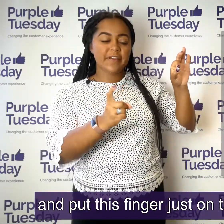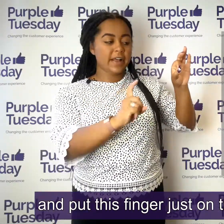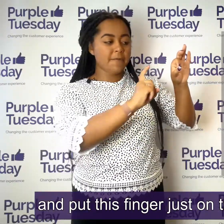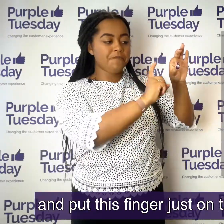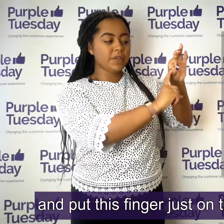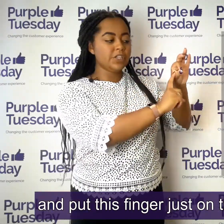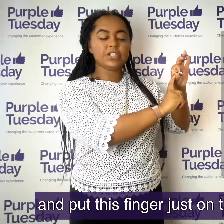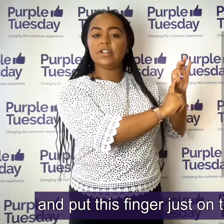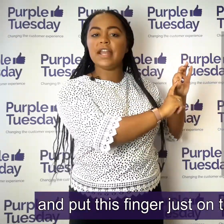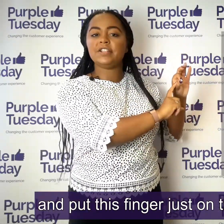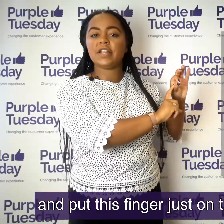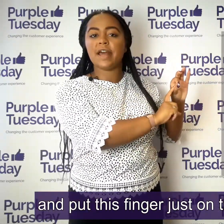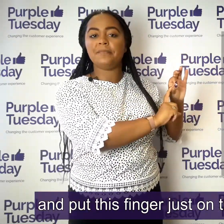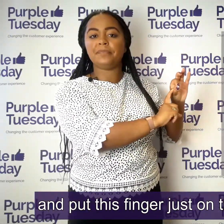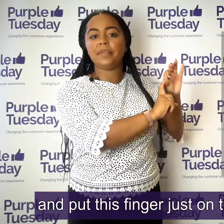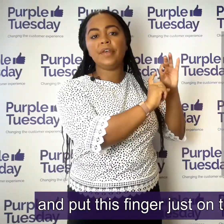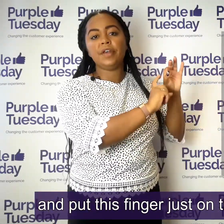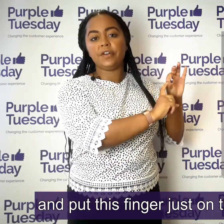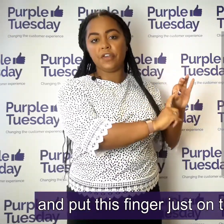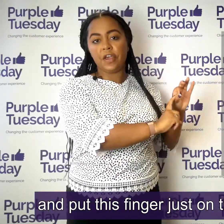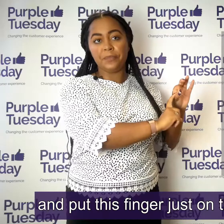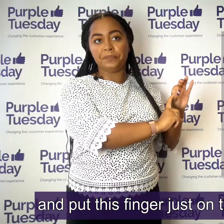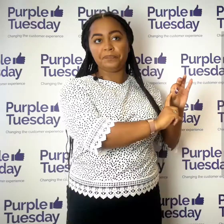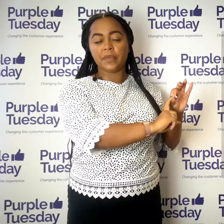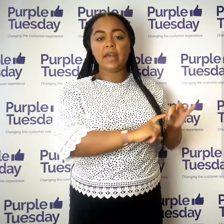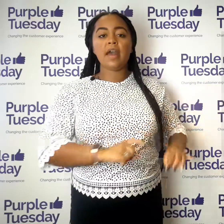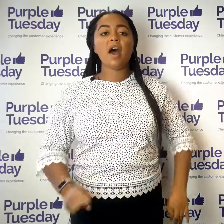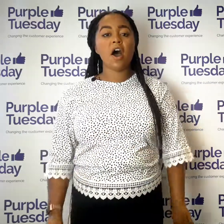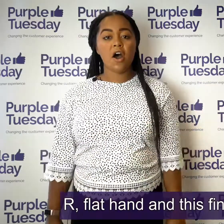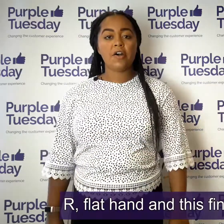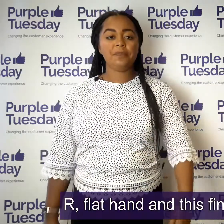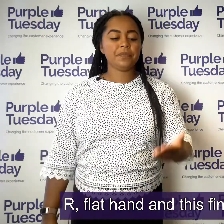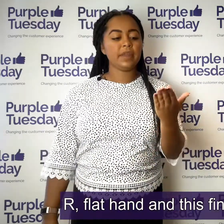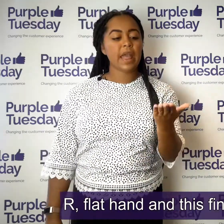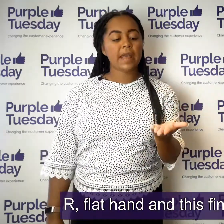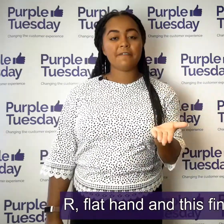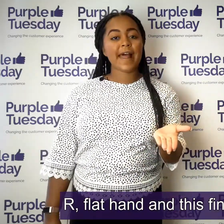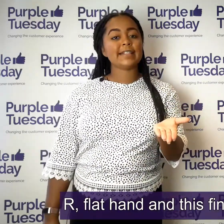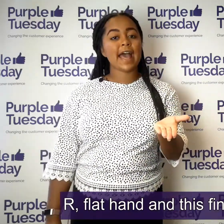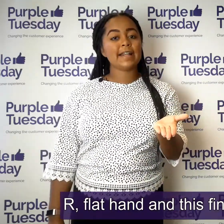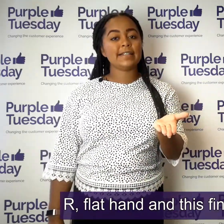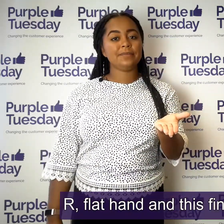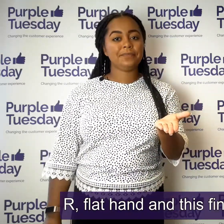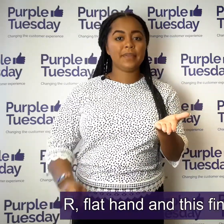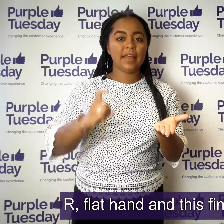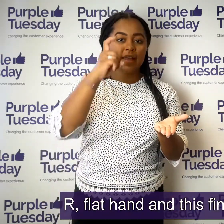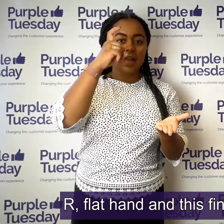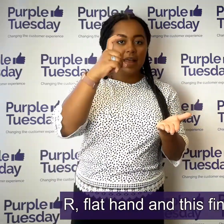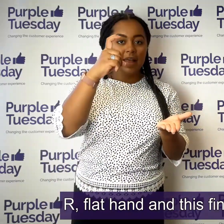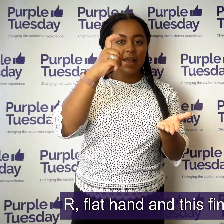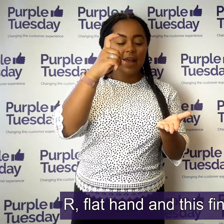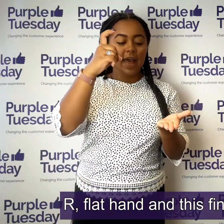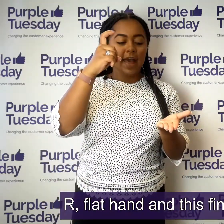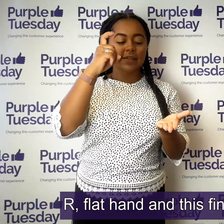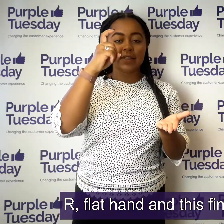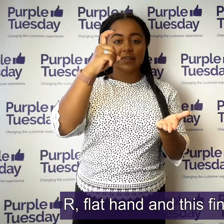finger just on the edge there, Q. R, flat hand, and this